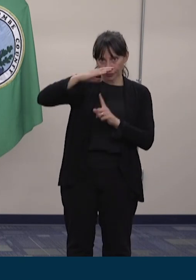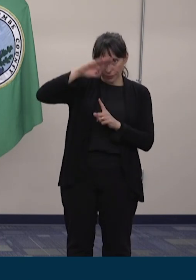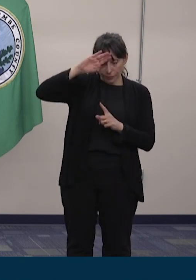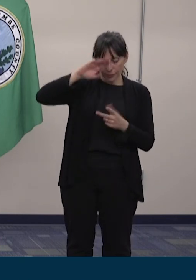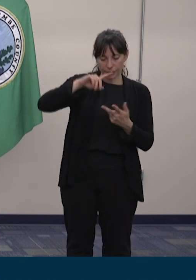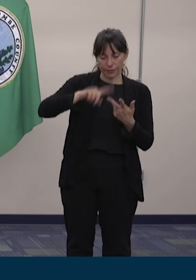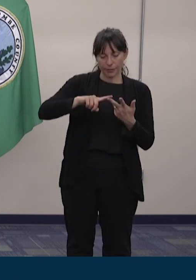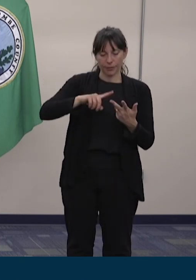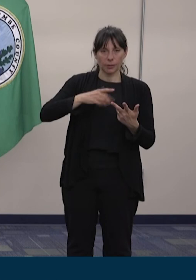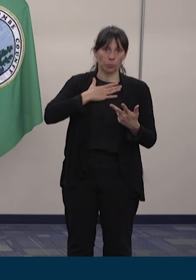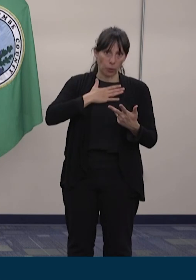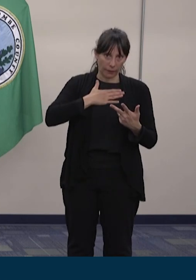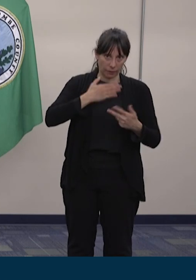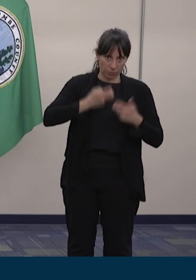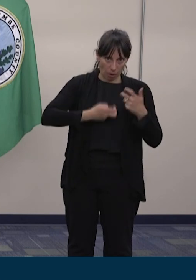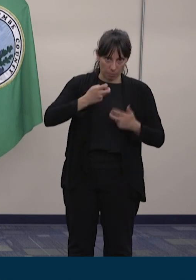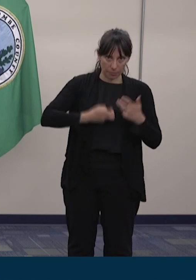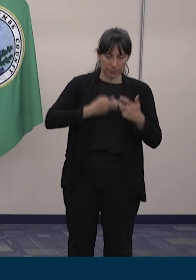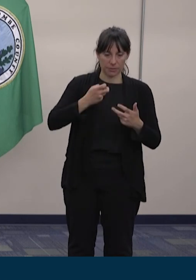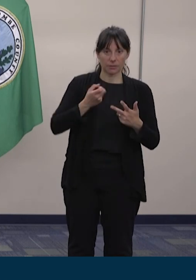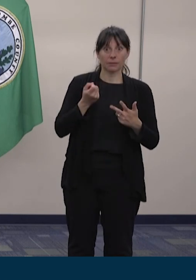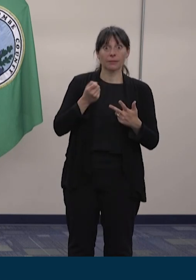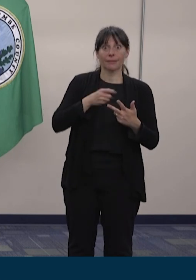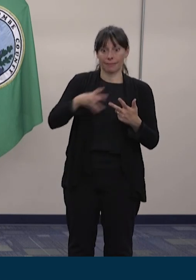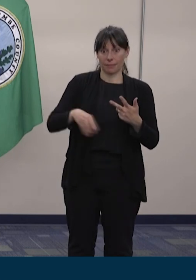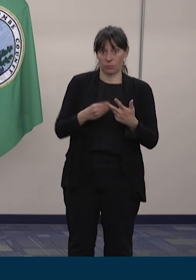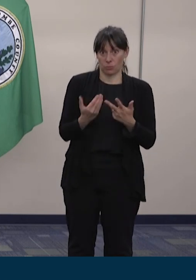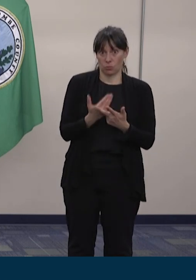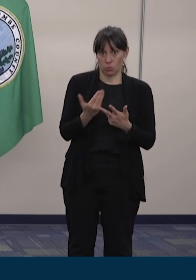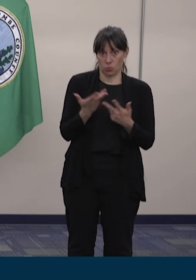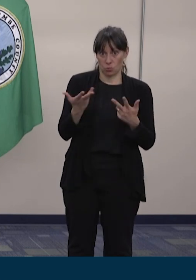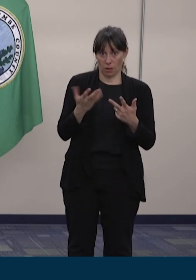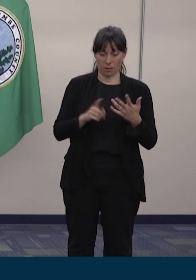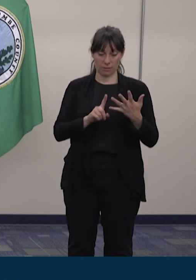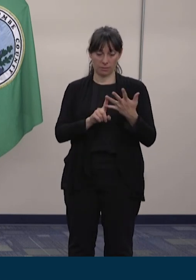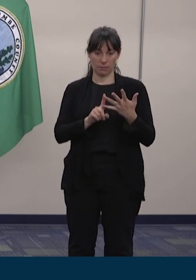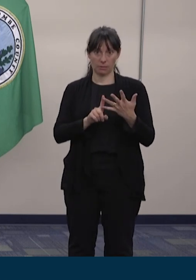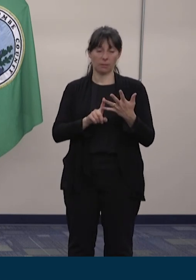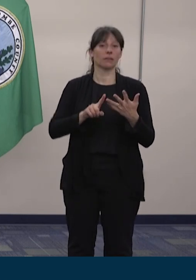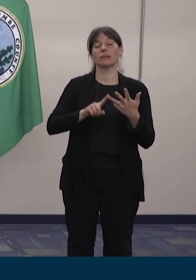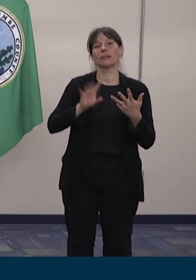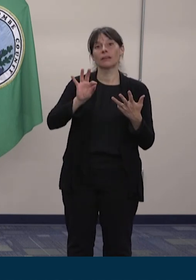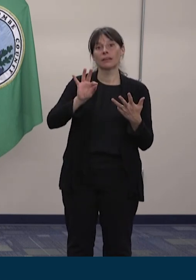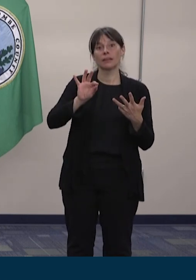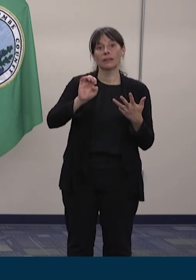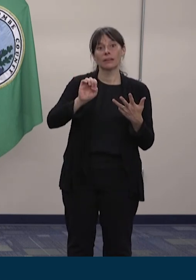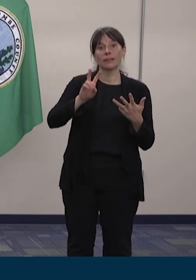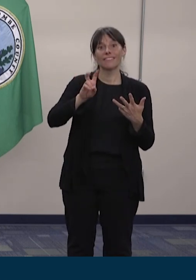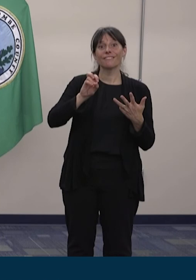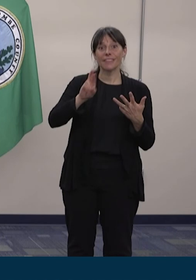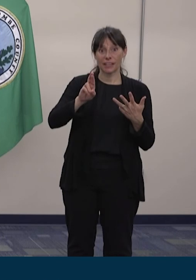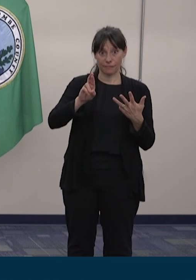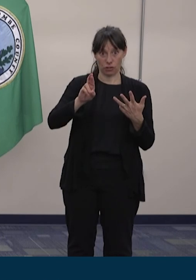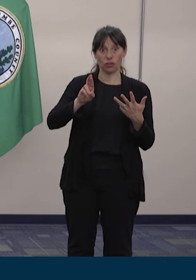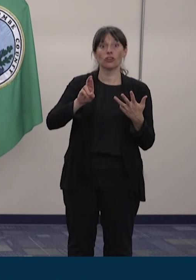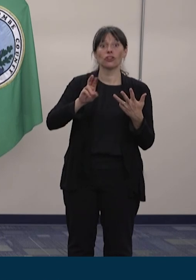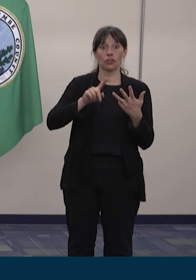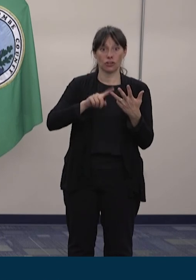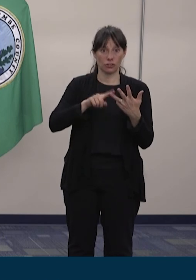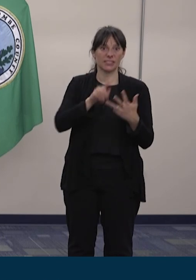Now they also include at También least 2 dice of the más de following los siguientes symptoms: síntomas: fever, fiebre, chills,